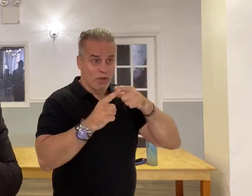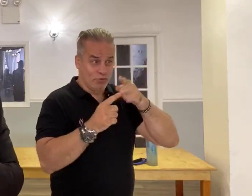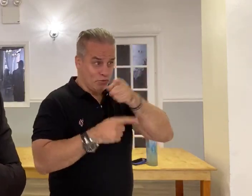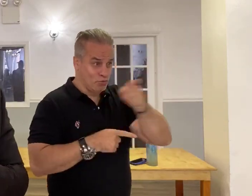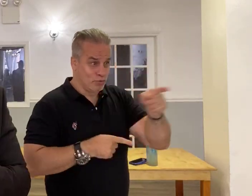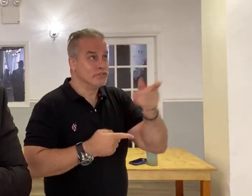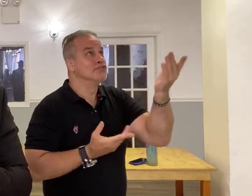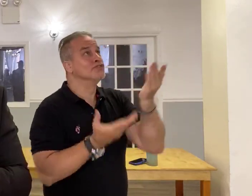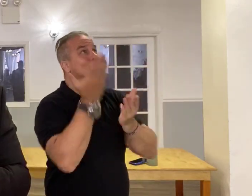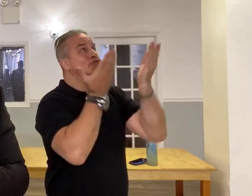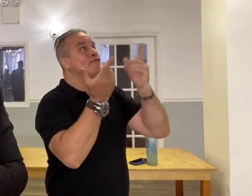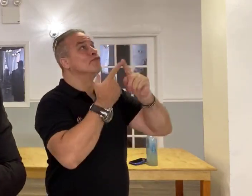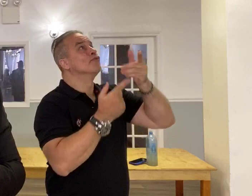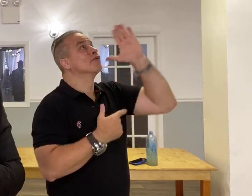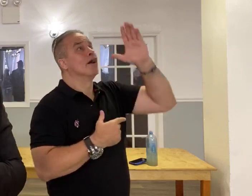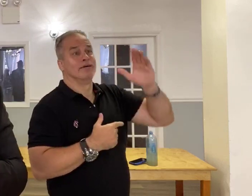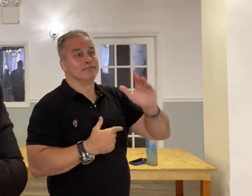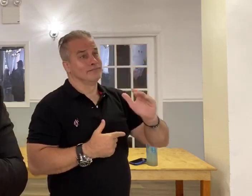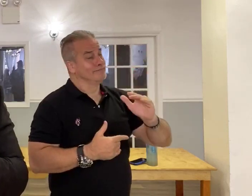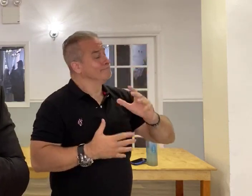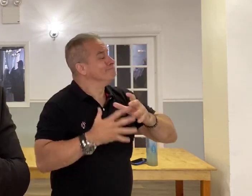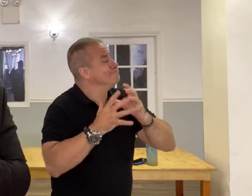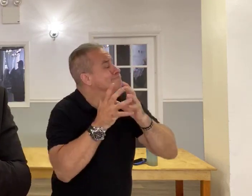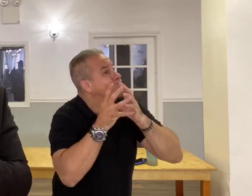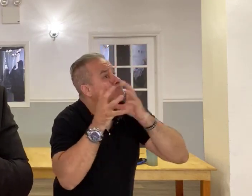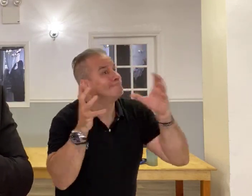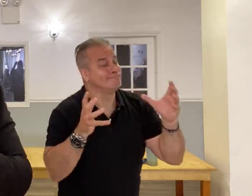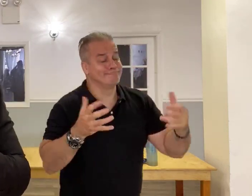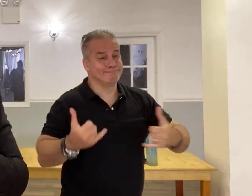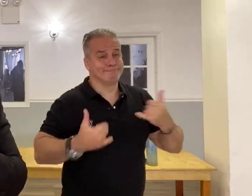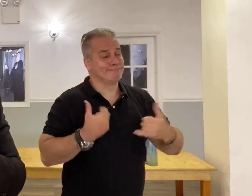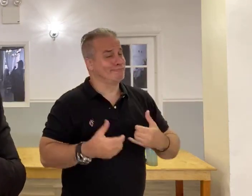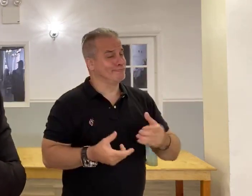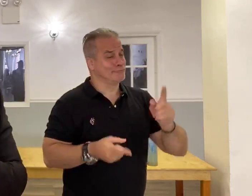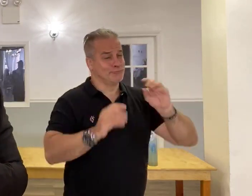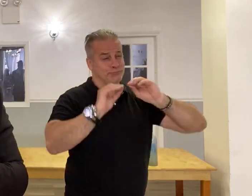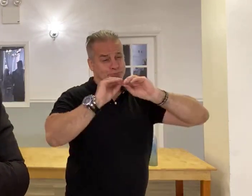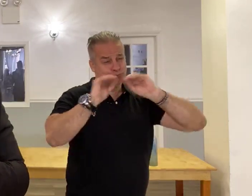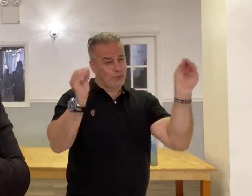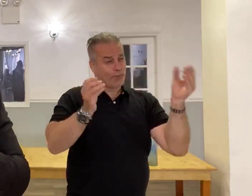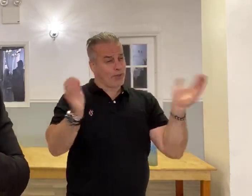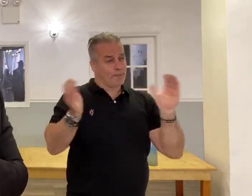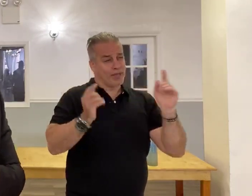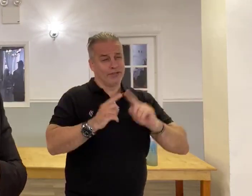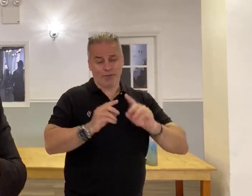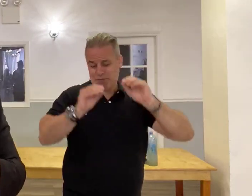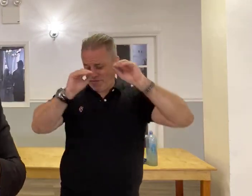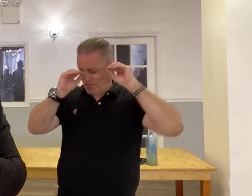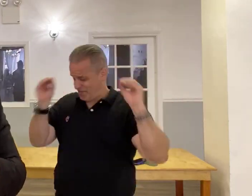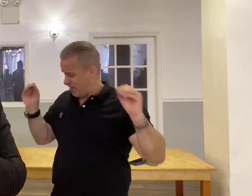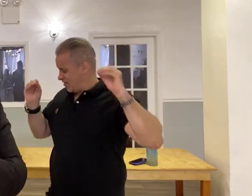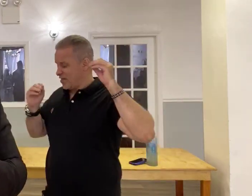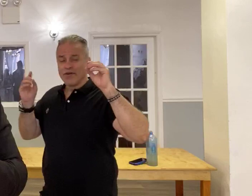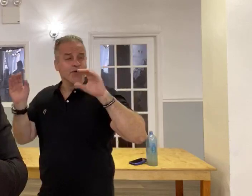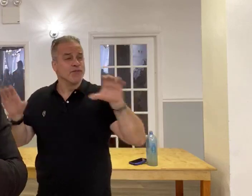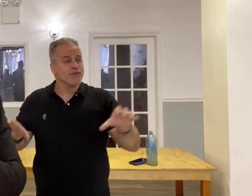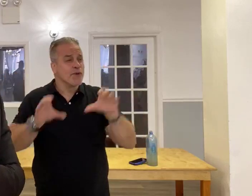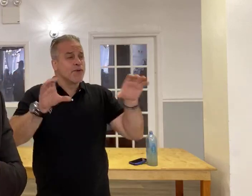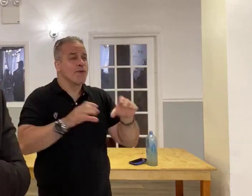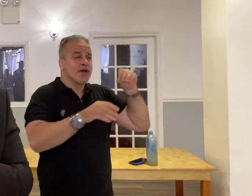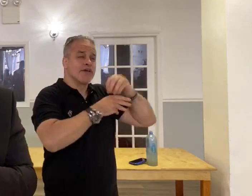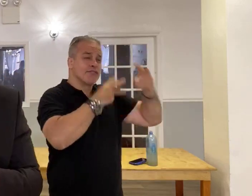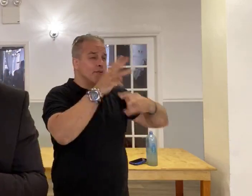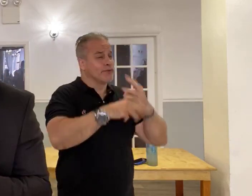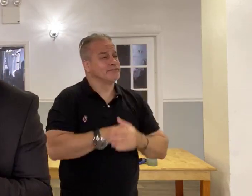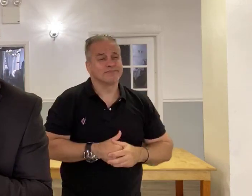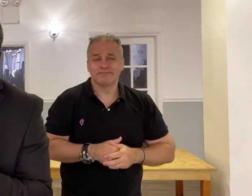promise you, and I will confess to you, and declare that that activity cannot compare to the glory it